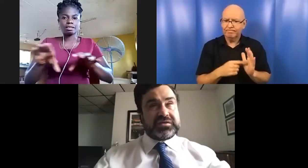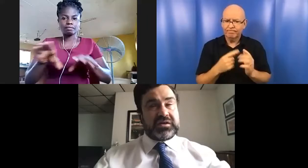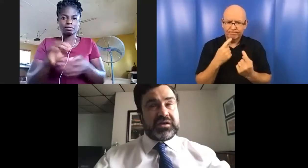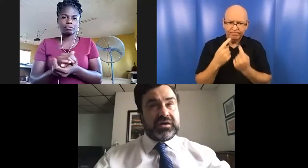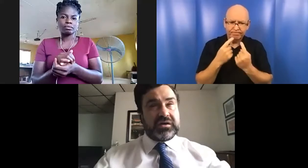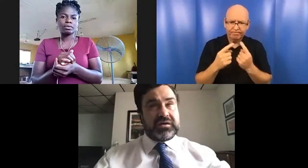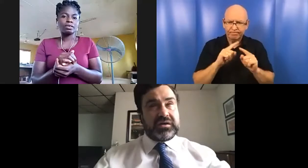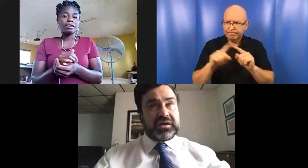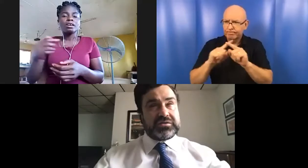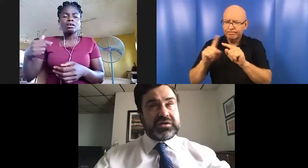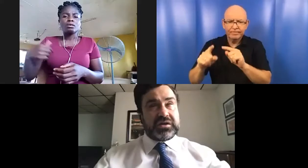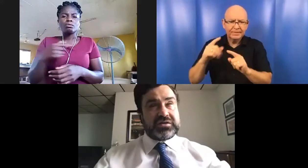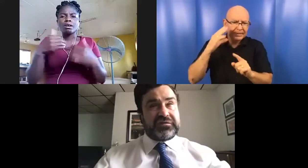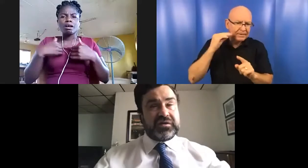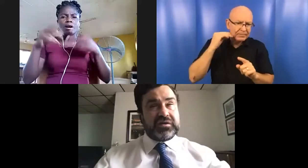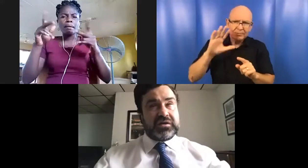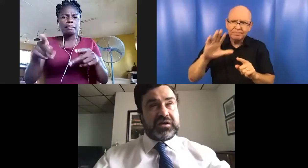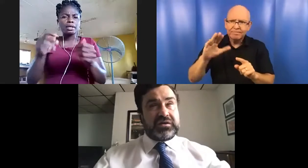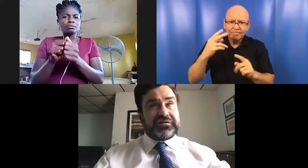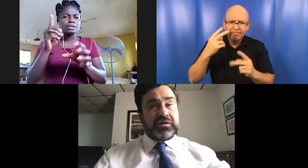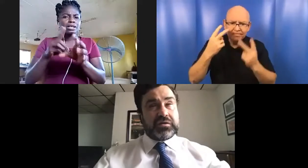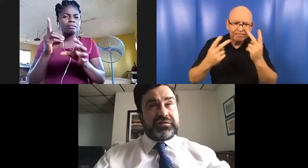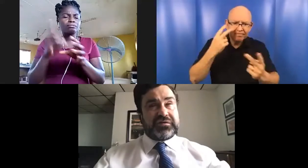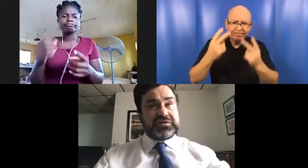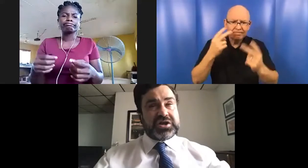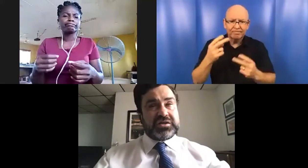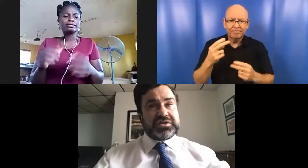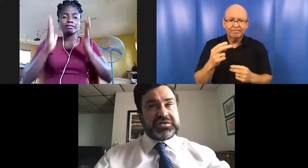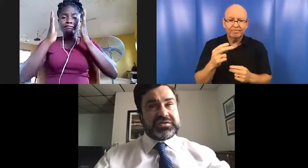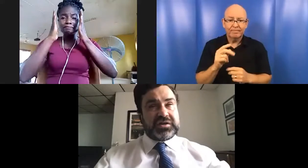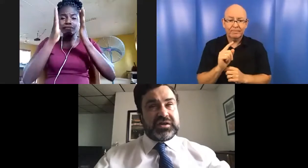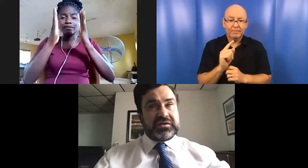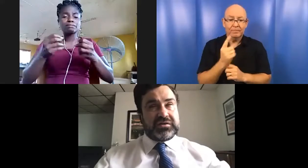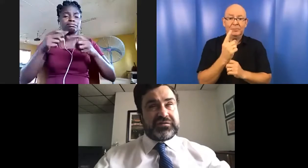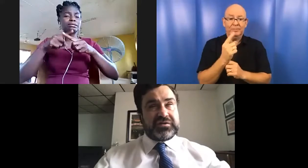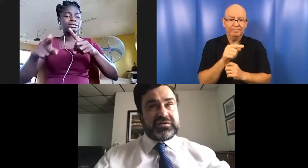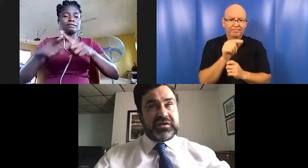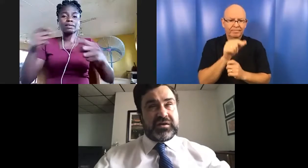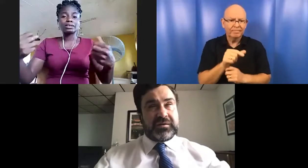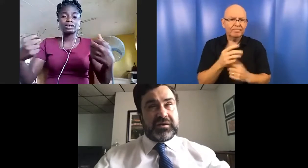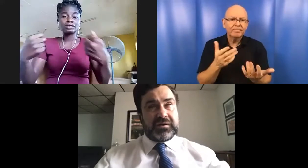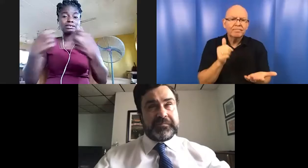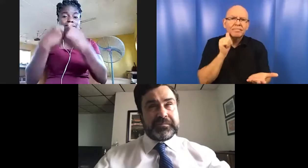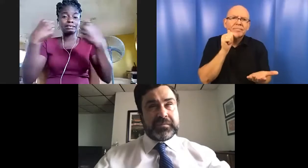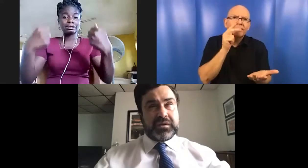disabilities encountered lots of different challenges and different